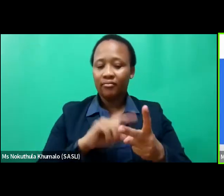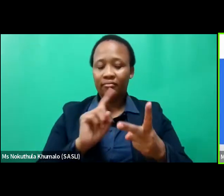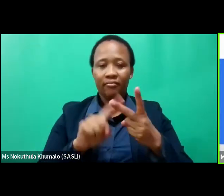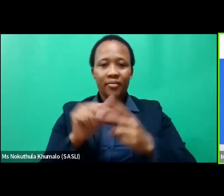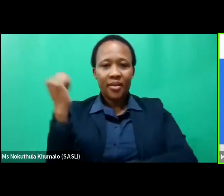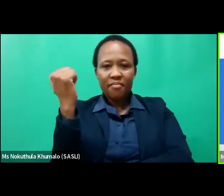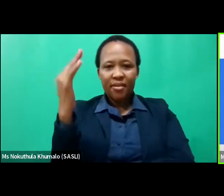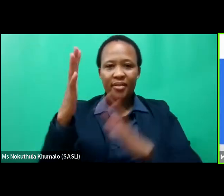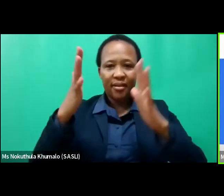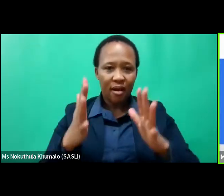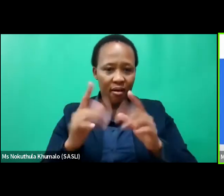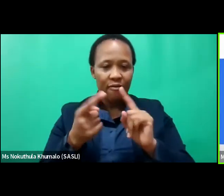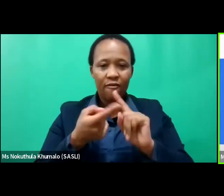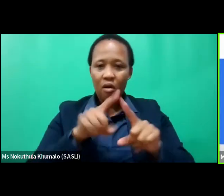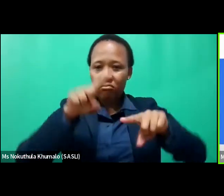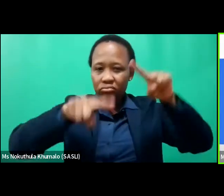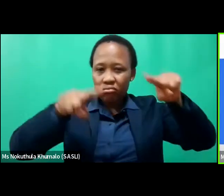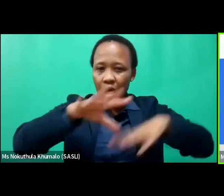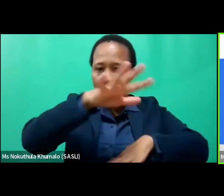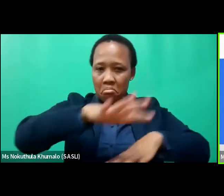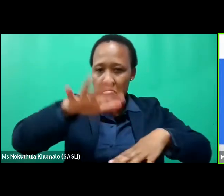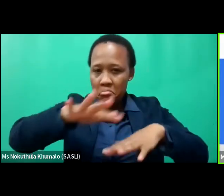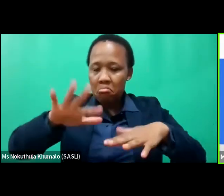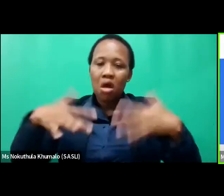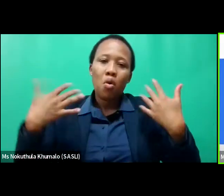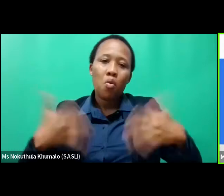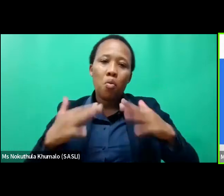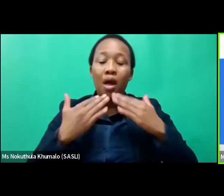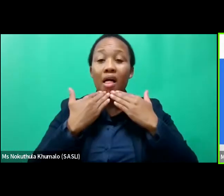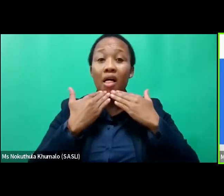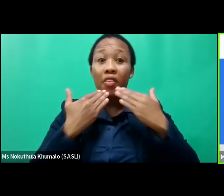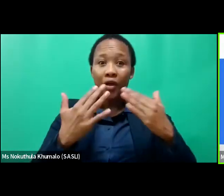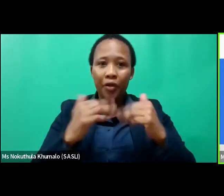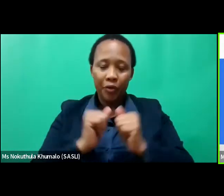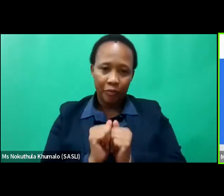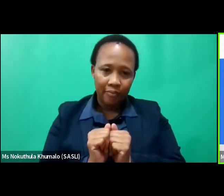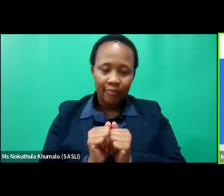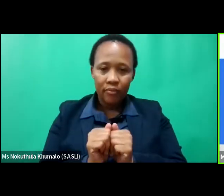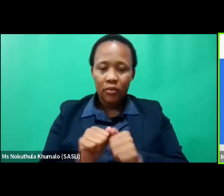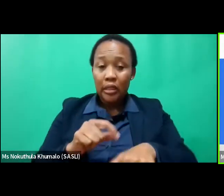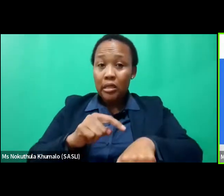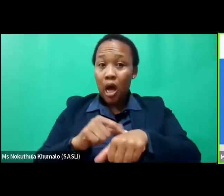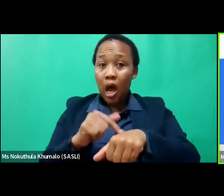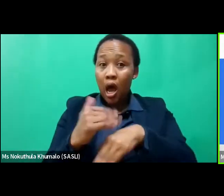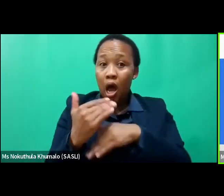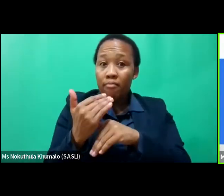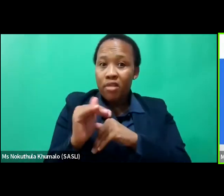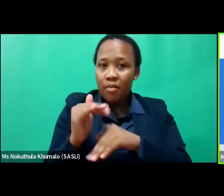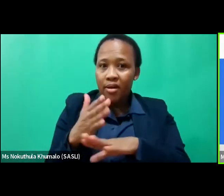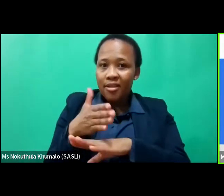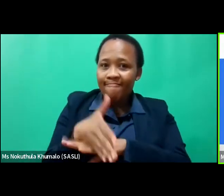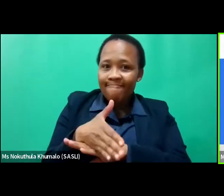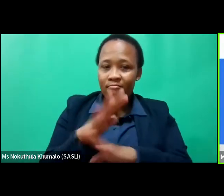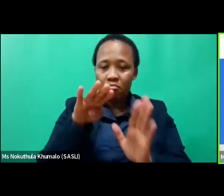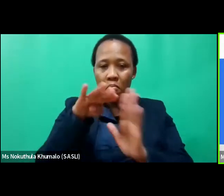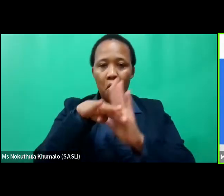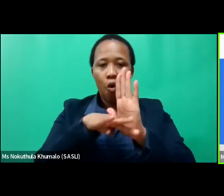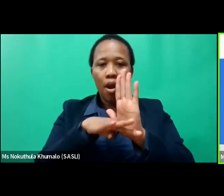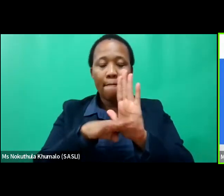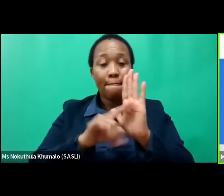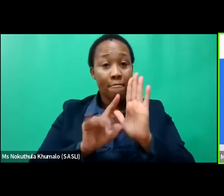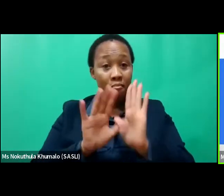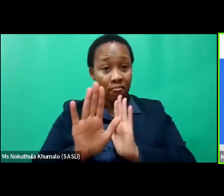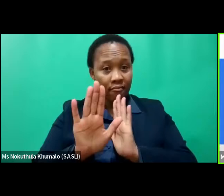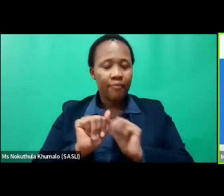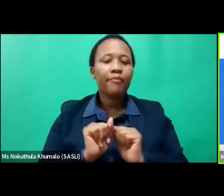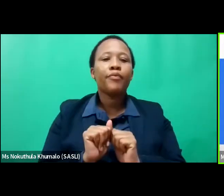abroad. So to limit any time-consuming interruptions to the program, there are housekeeping